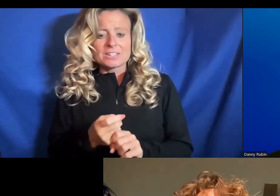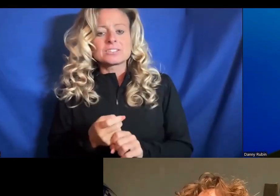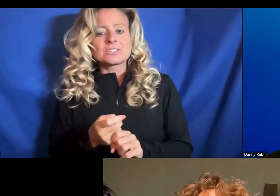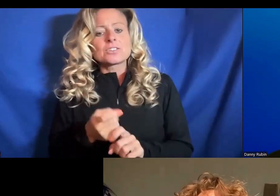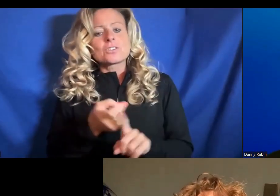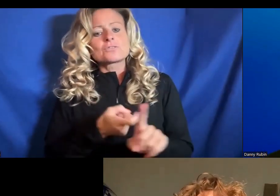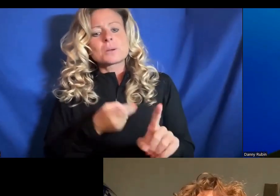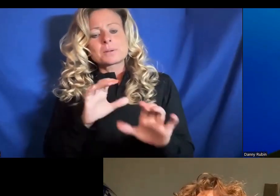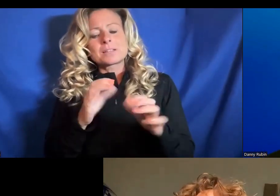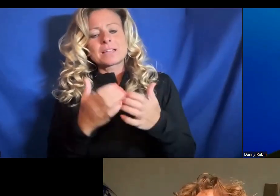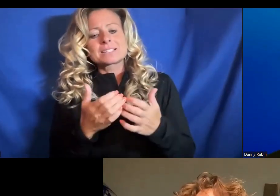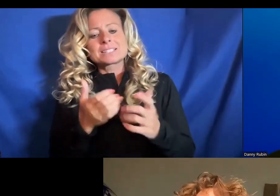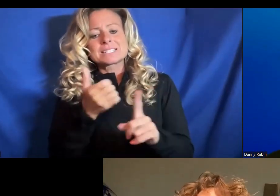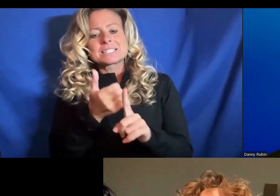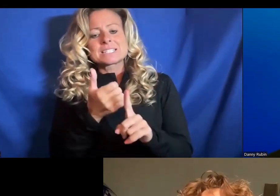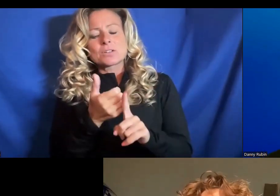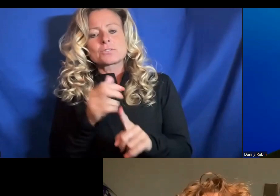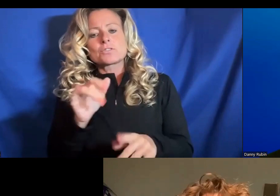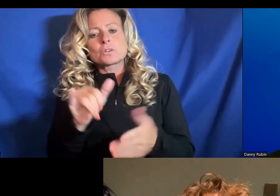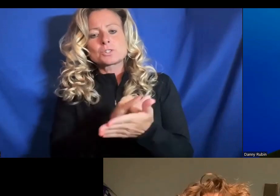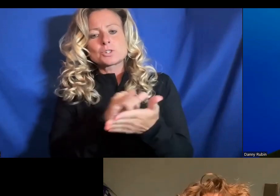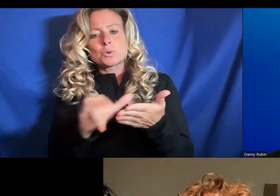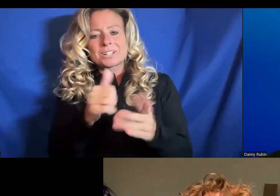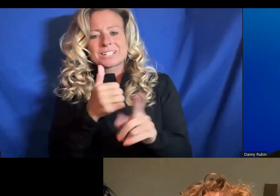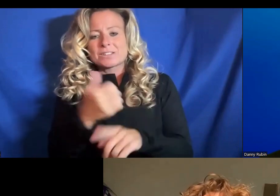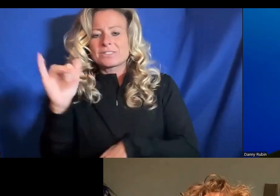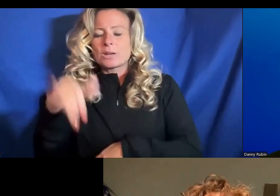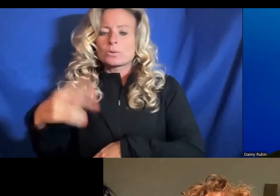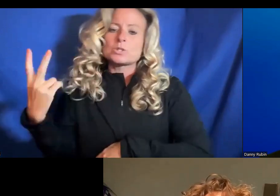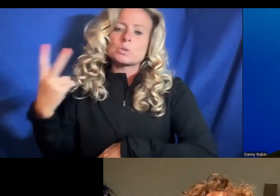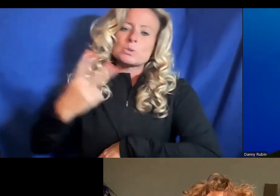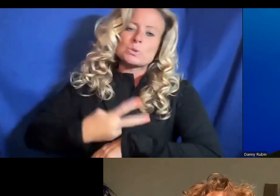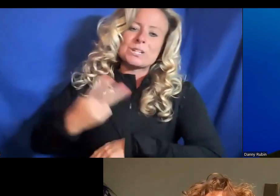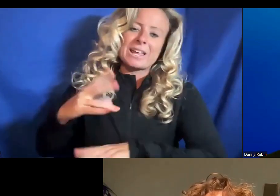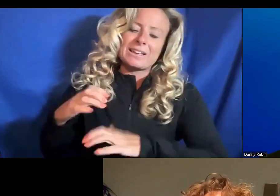that one was in New York. That one was a 2-day class.